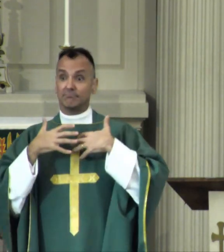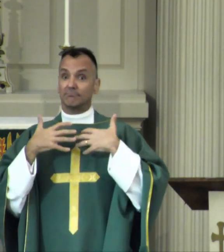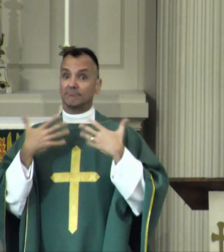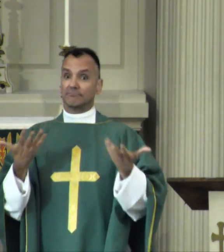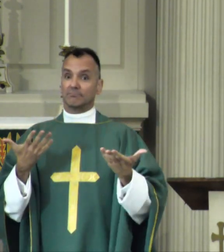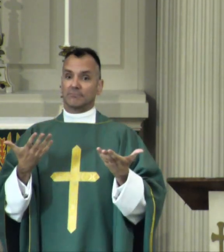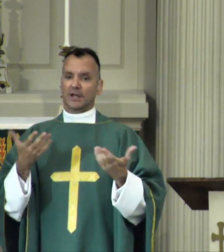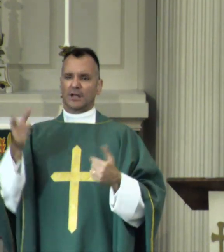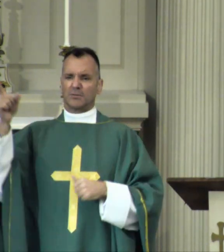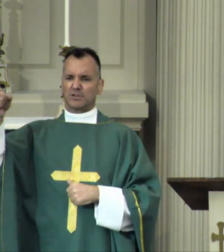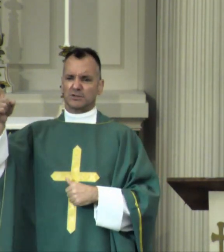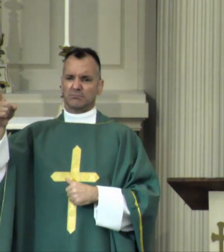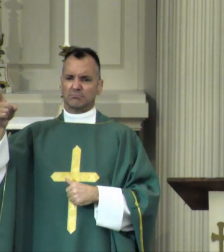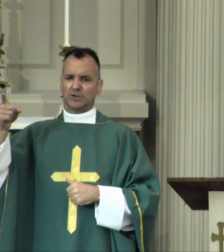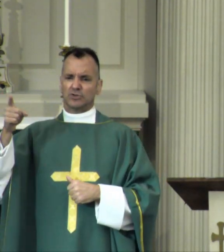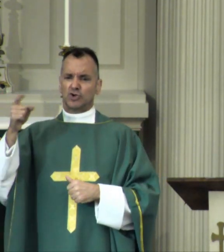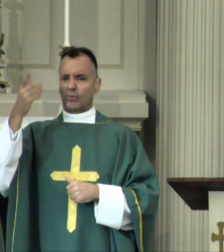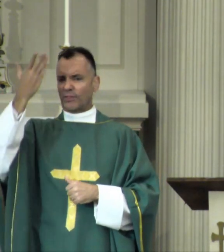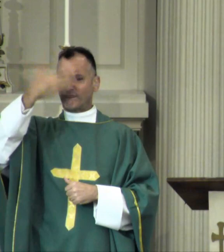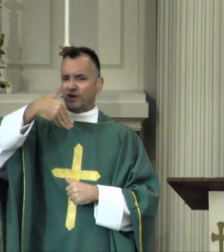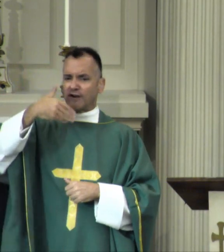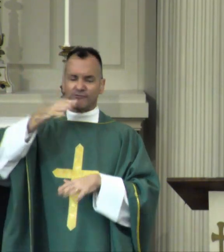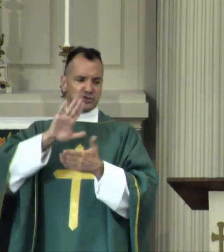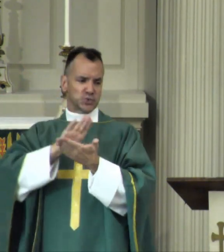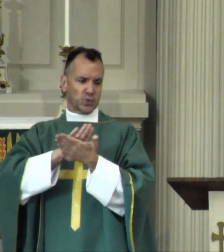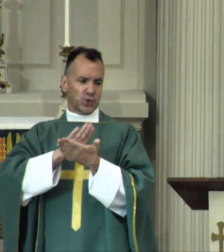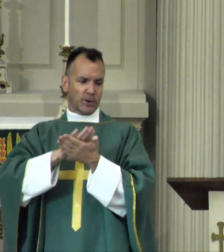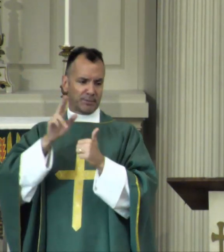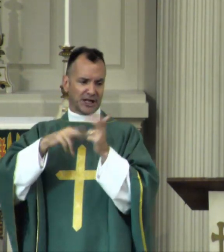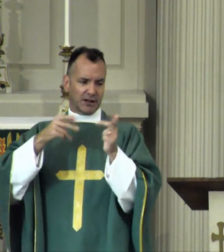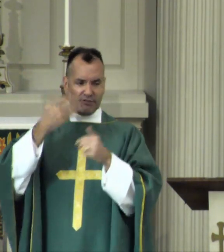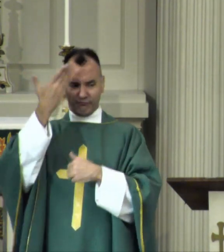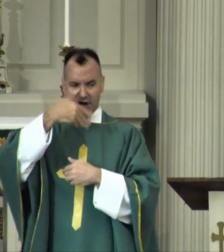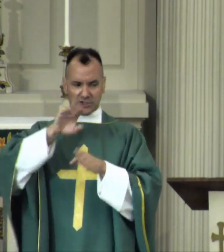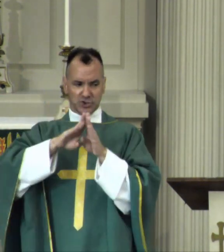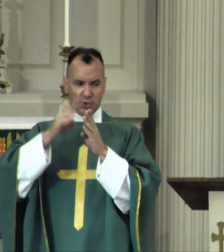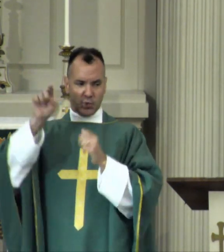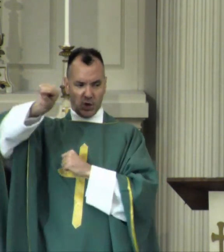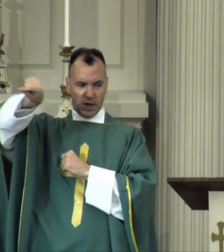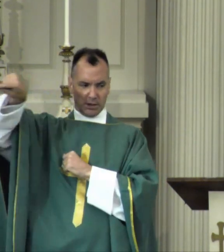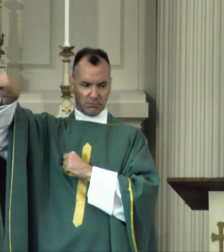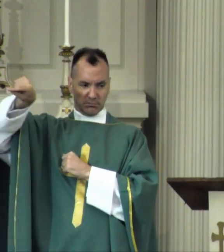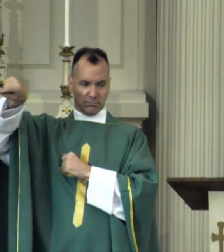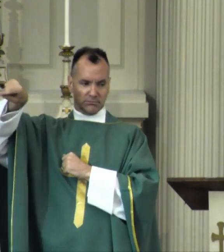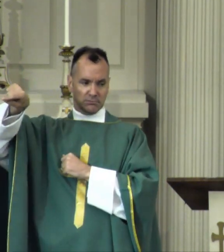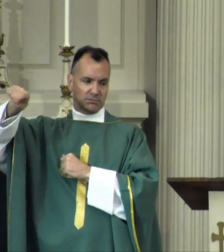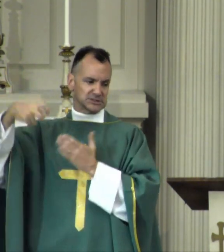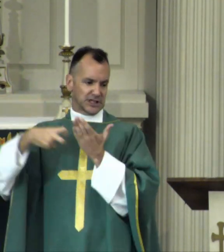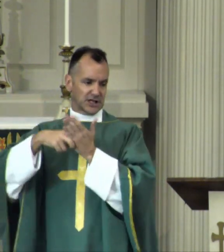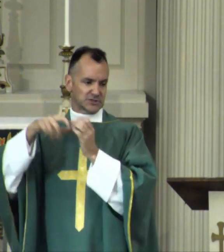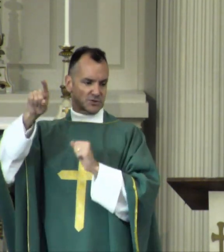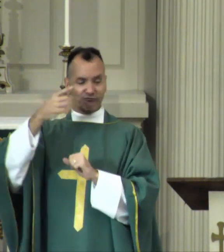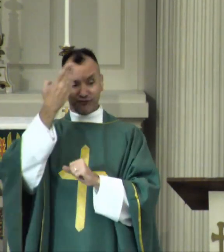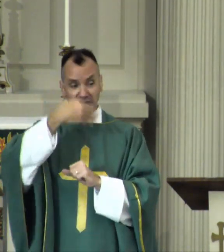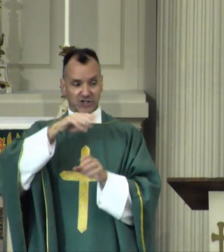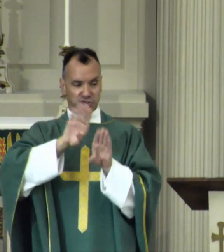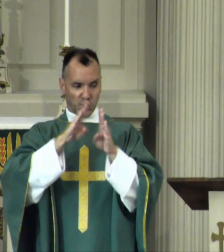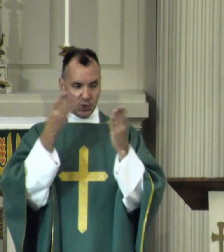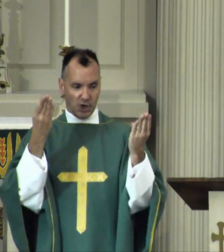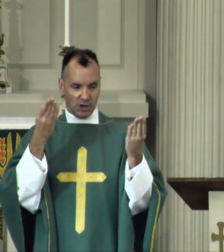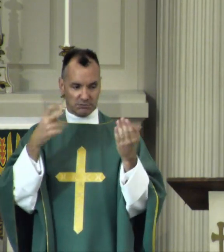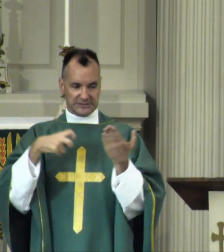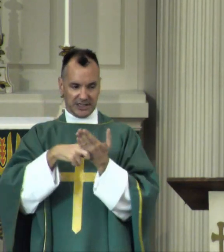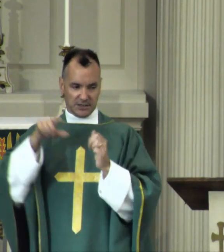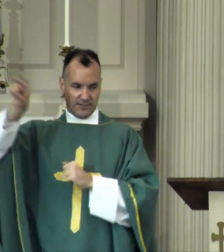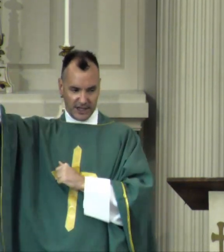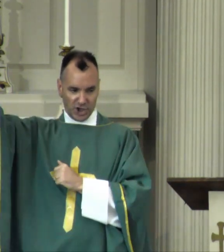of Uno. So it's going to be a good time. So we're right in the hall. We're going to meet in the front of the front